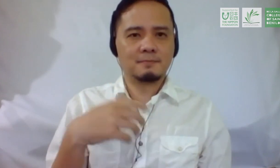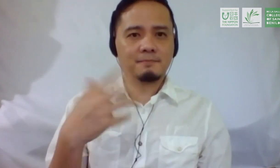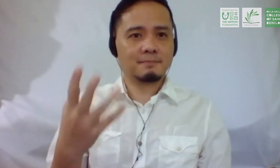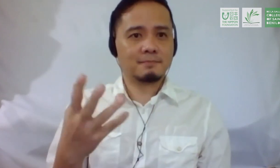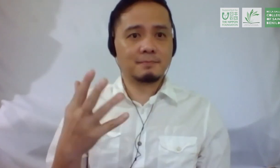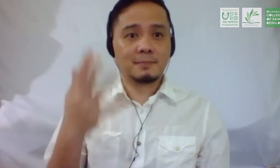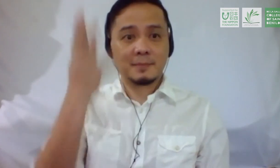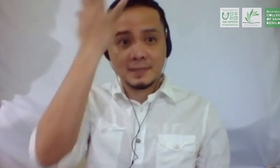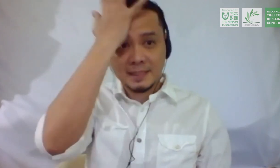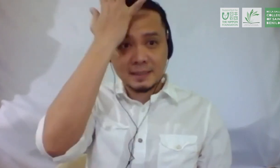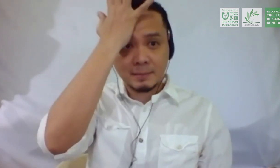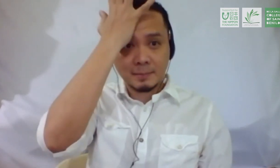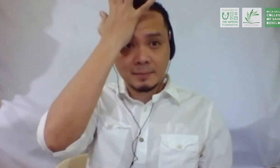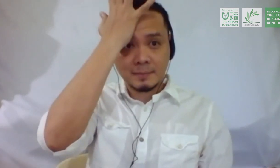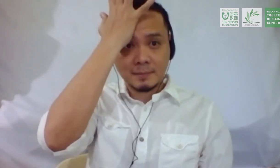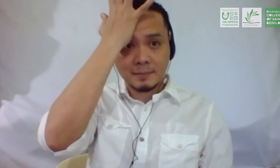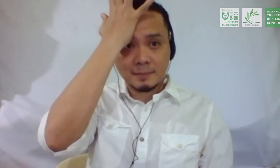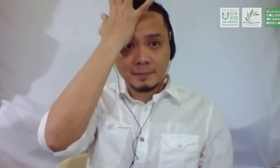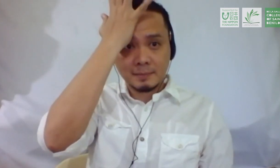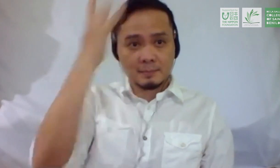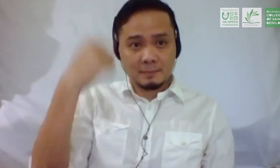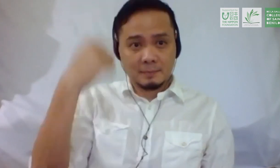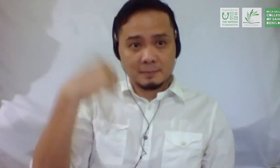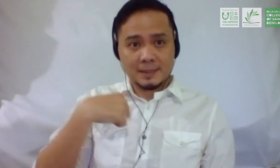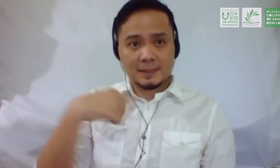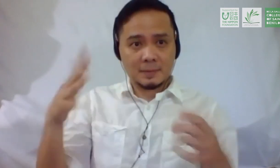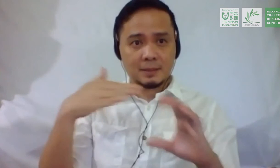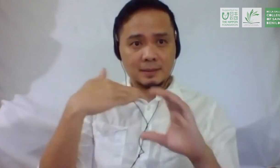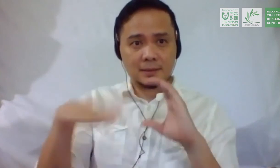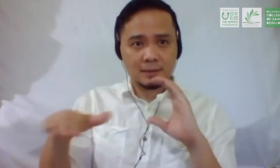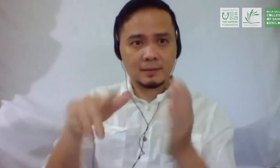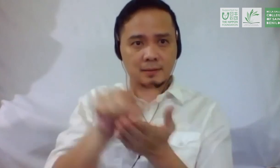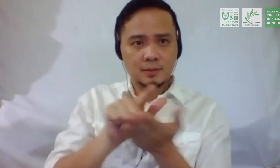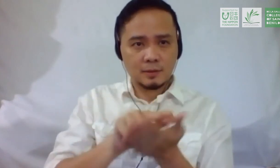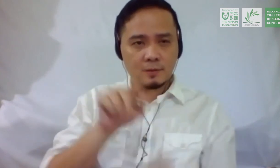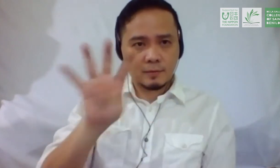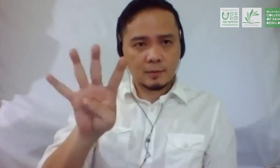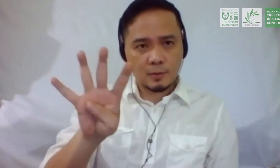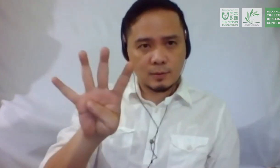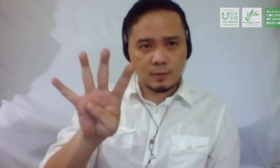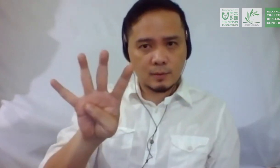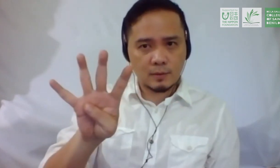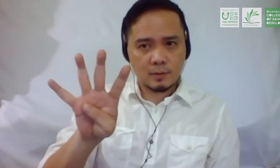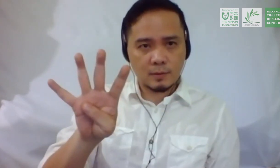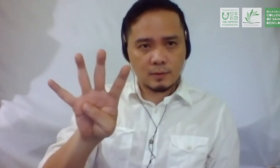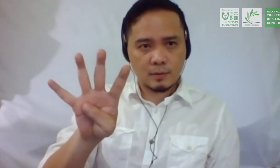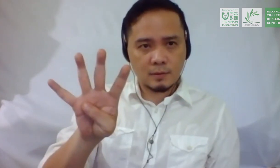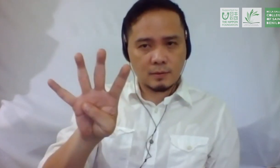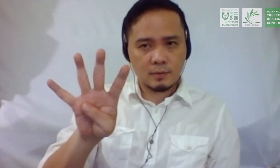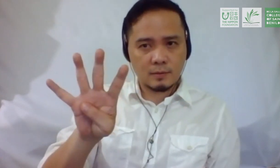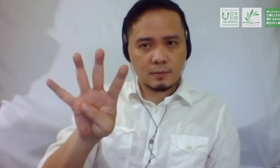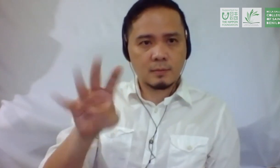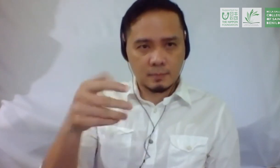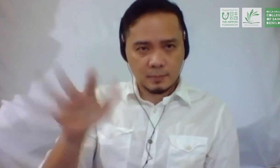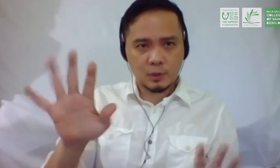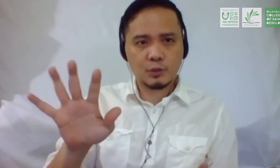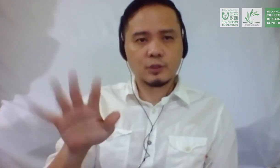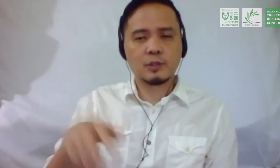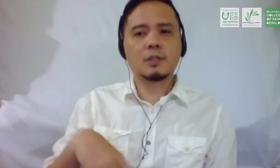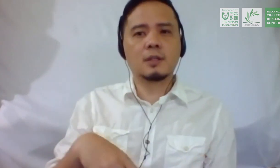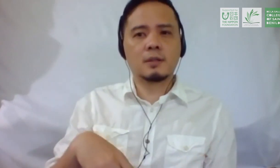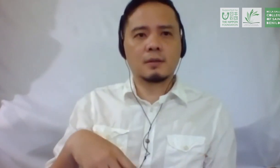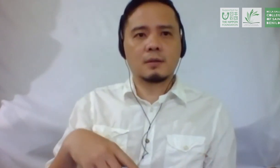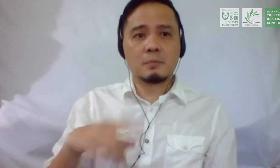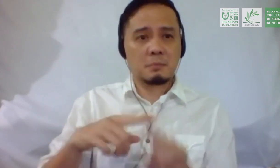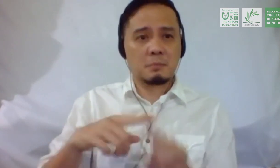Peebs, I sent you lesson 4, both in the, yes. So yeah, we didn't get to lesson